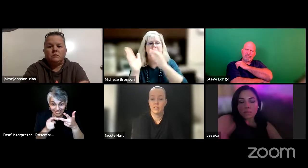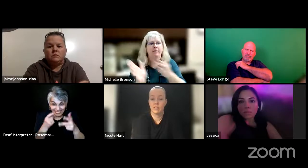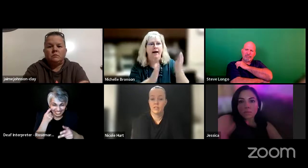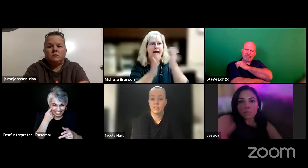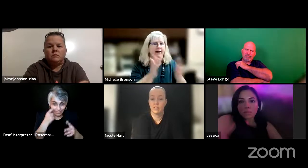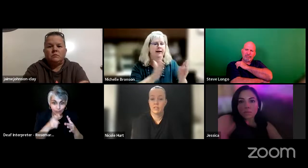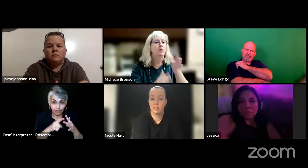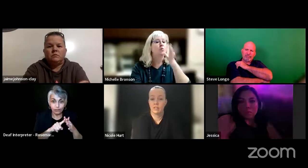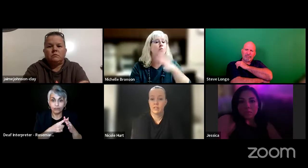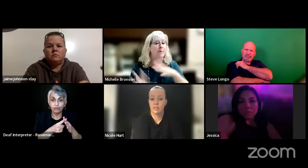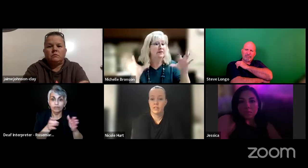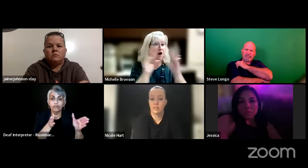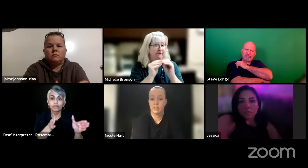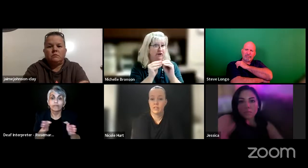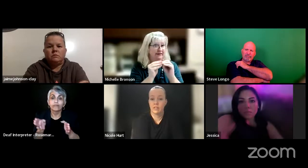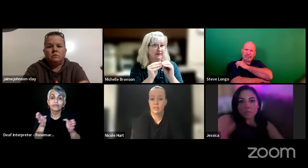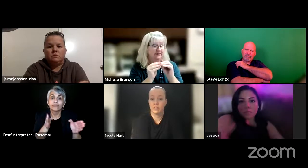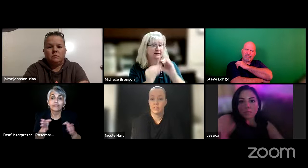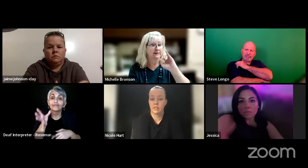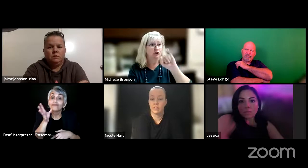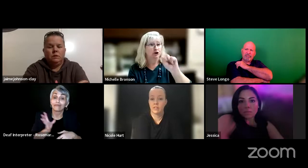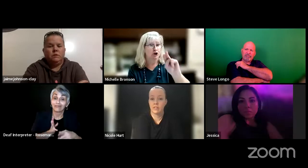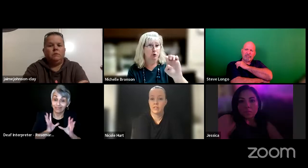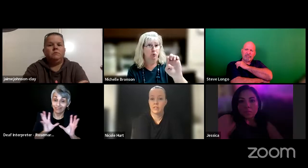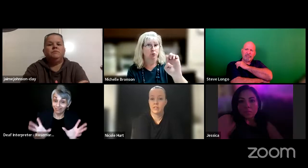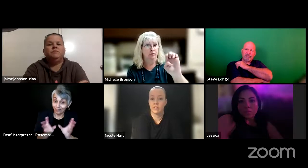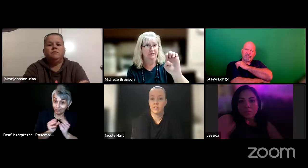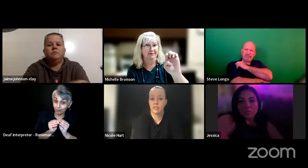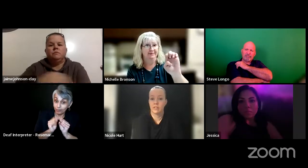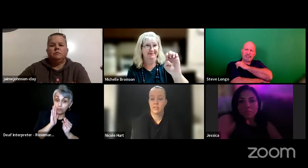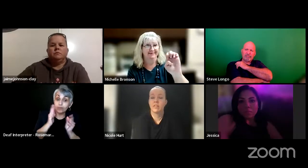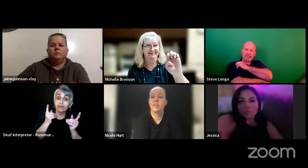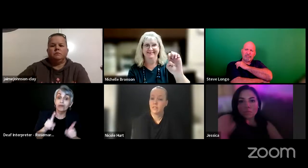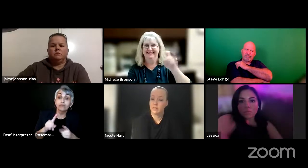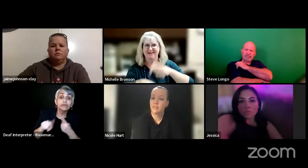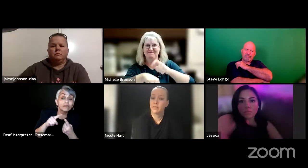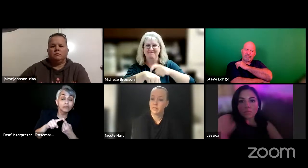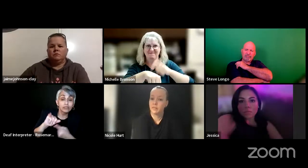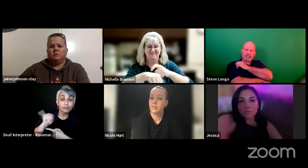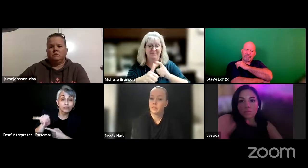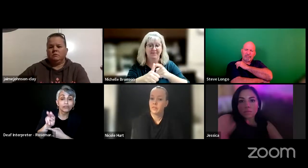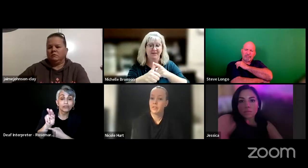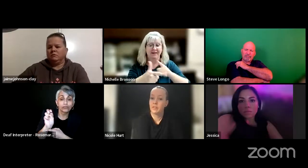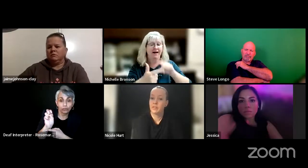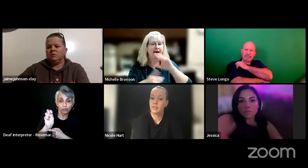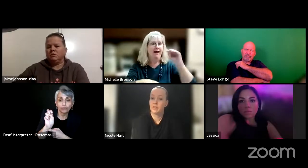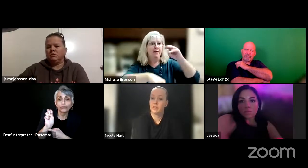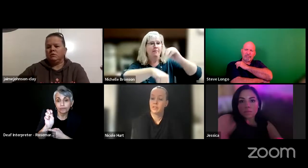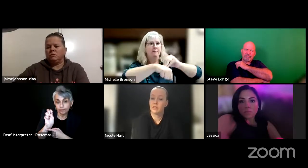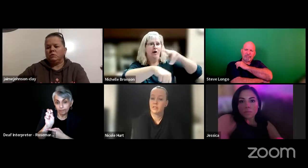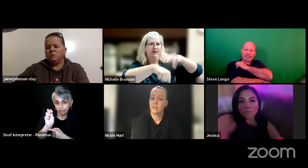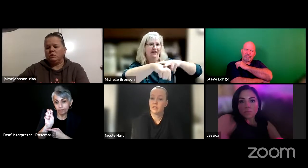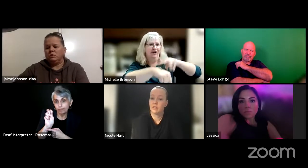Lastly, we just started the planning of the women's conference. That will be in June.